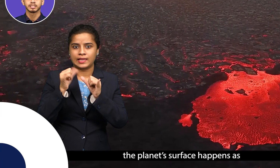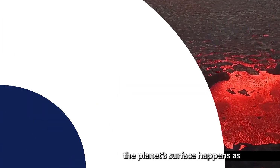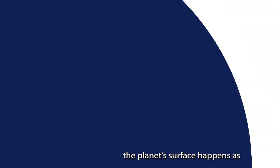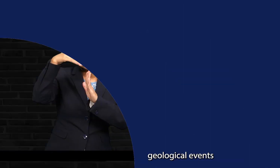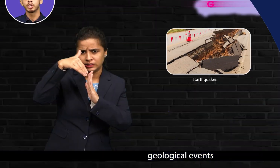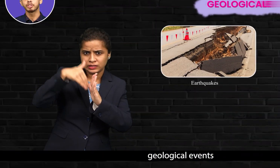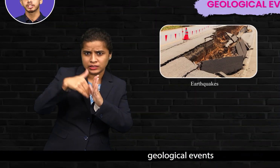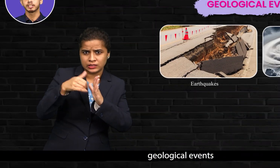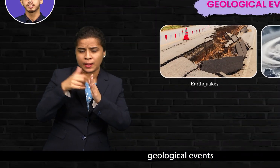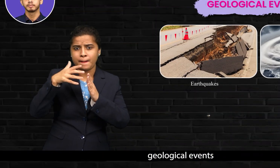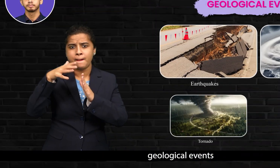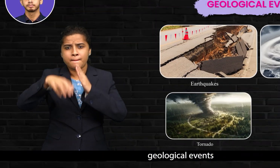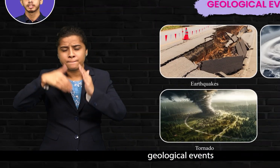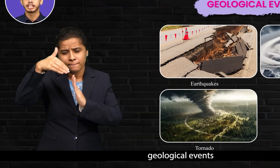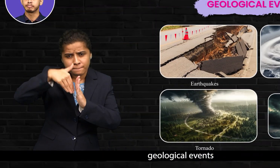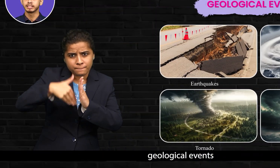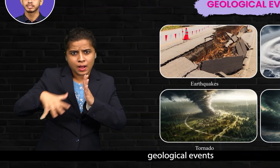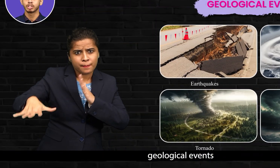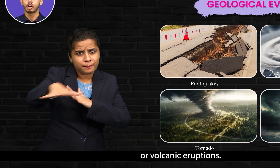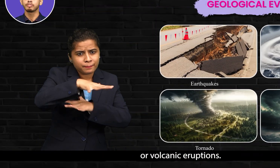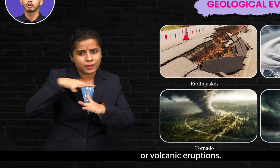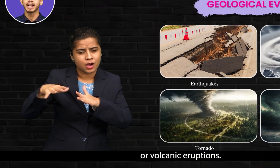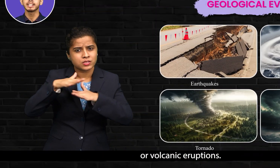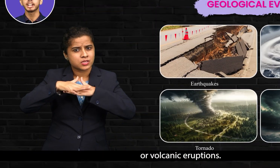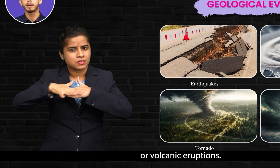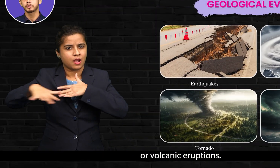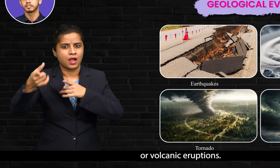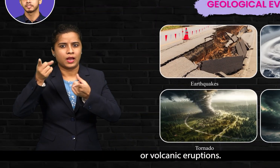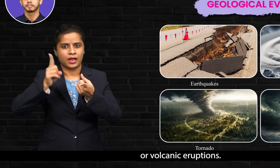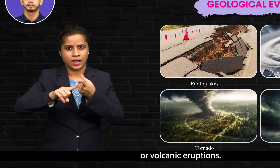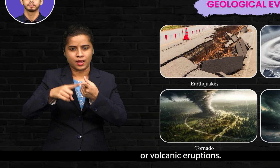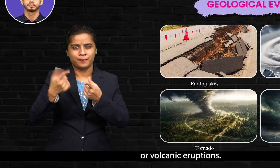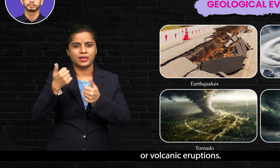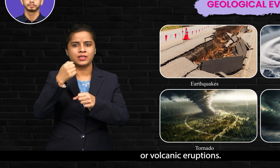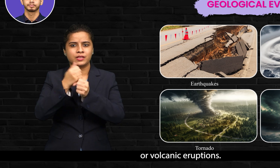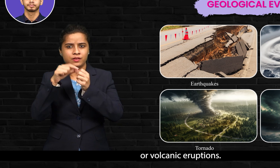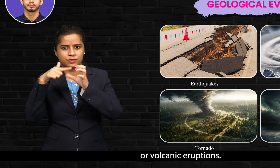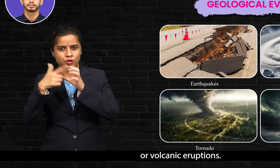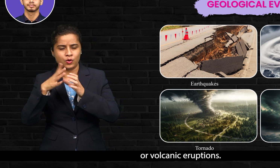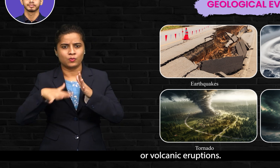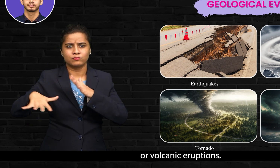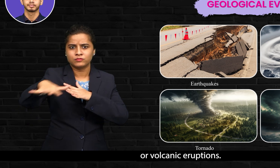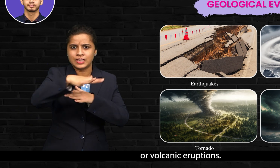as geological events or volcanic eruptions.